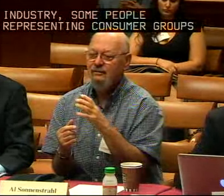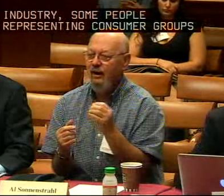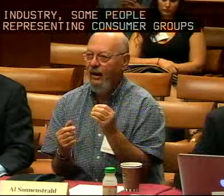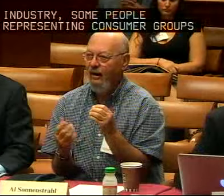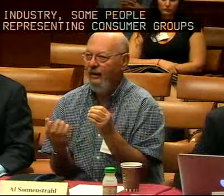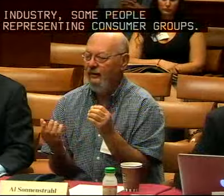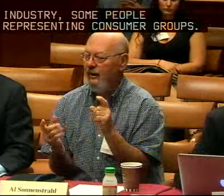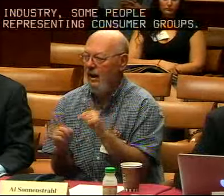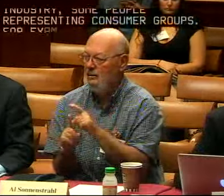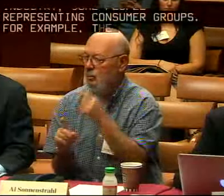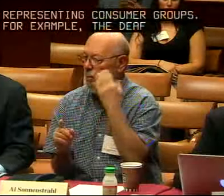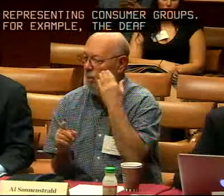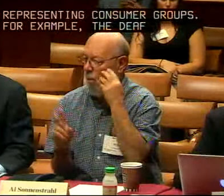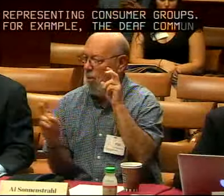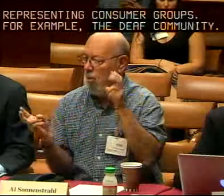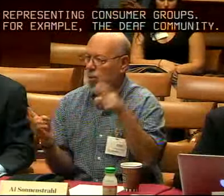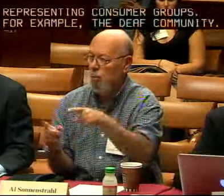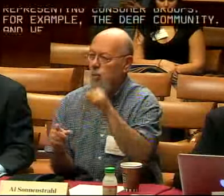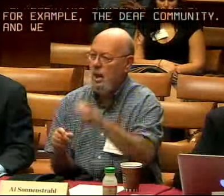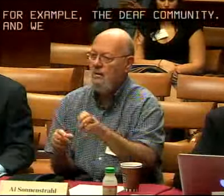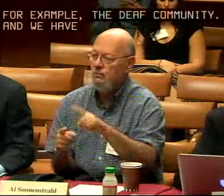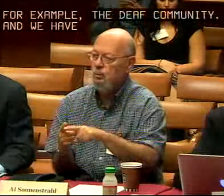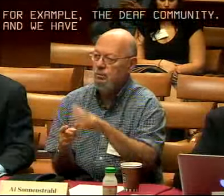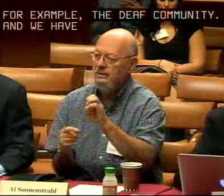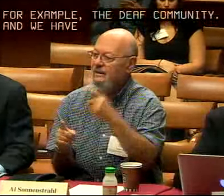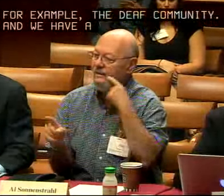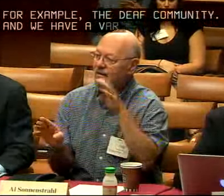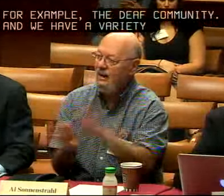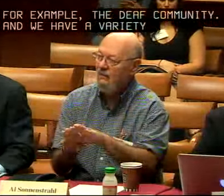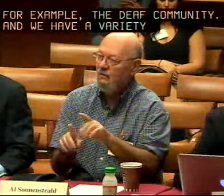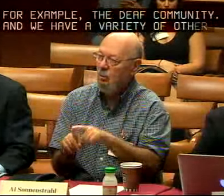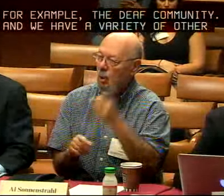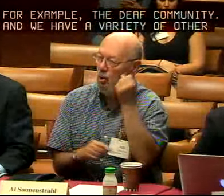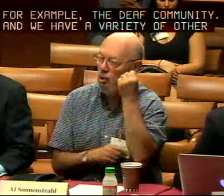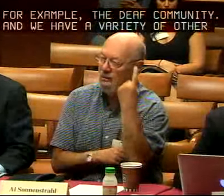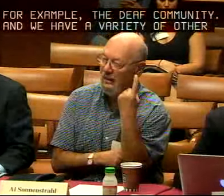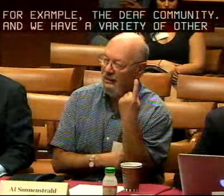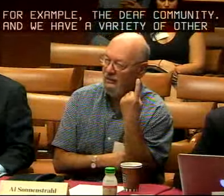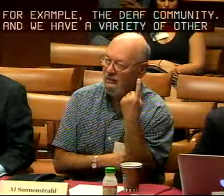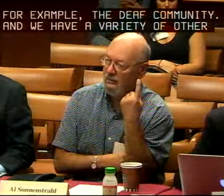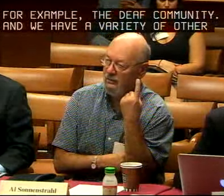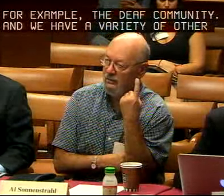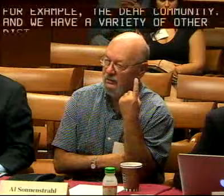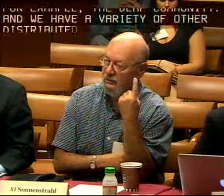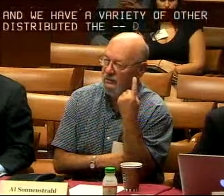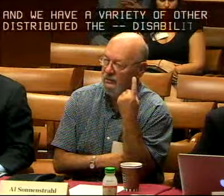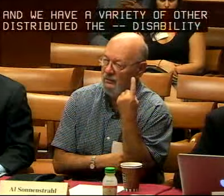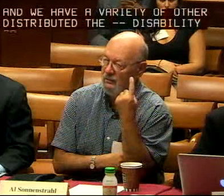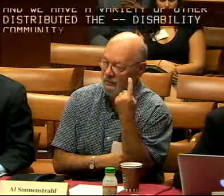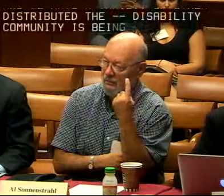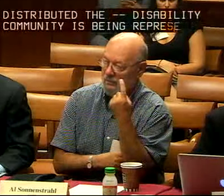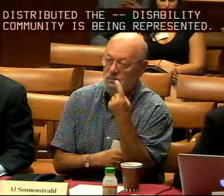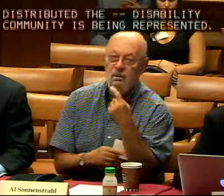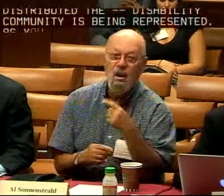being represented. And as you know, we have to be deaf to understand some things.